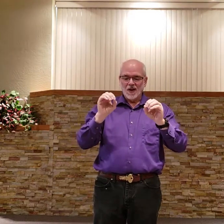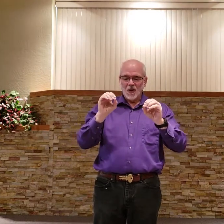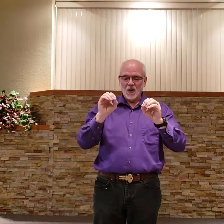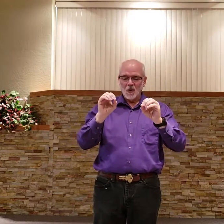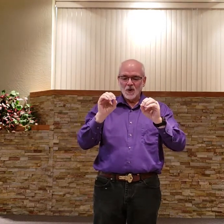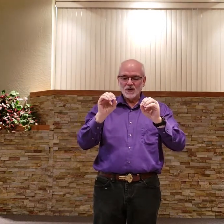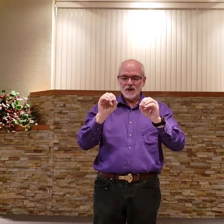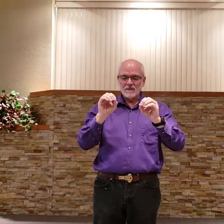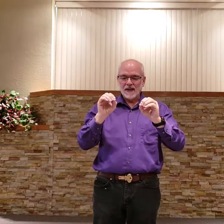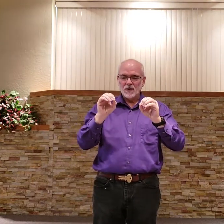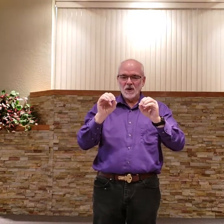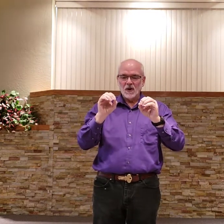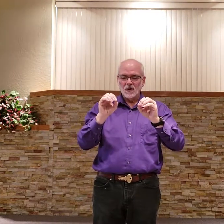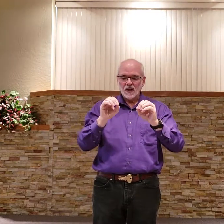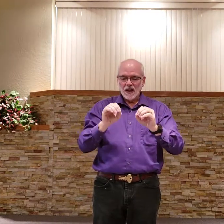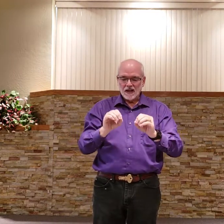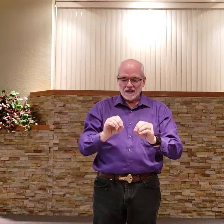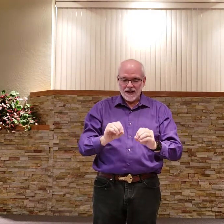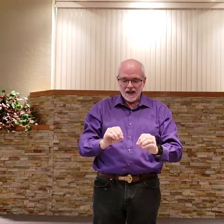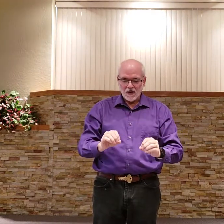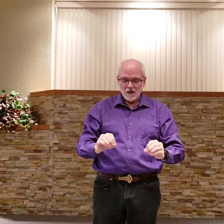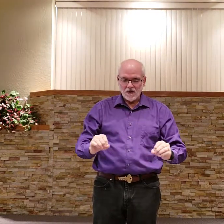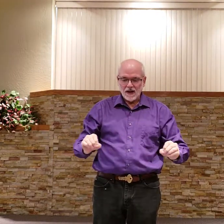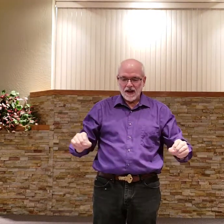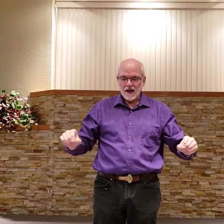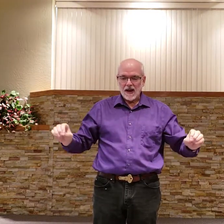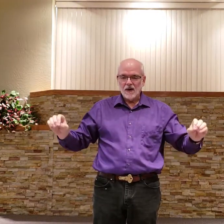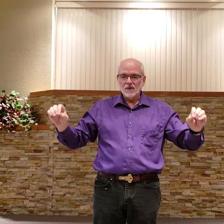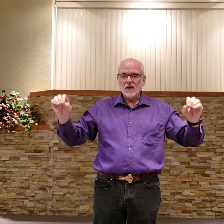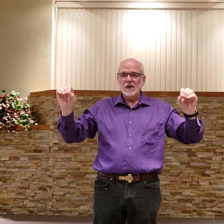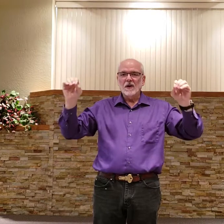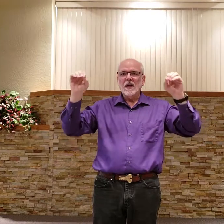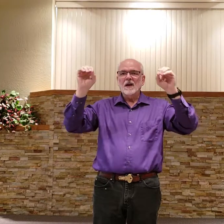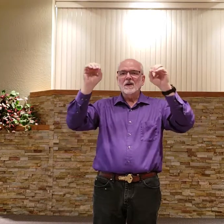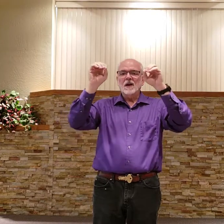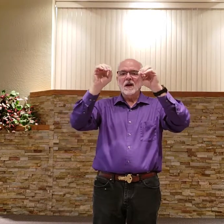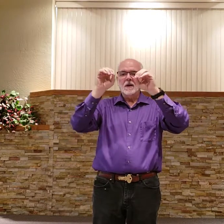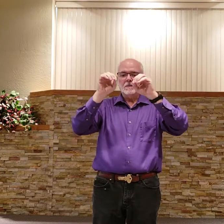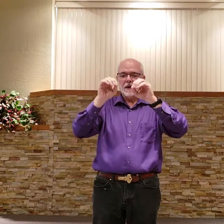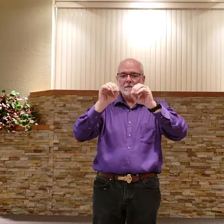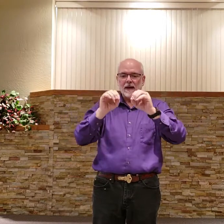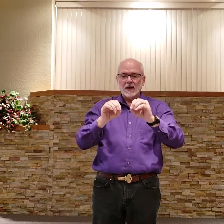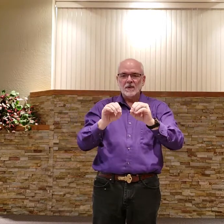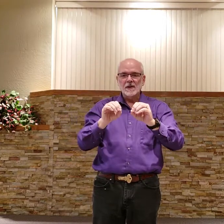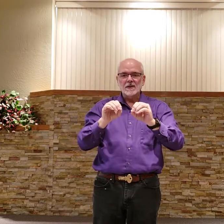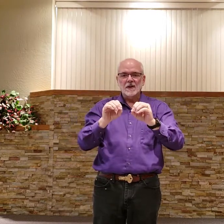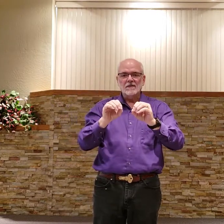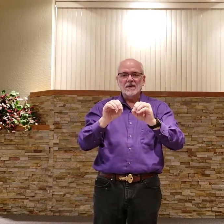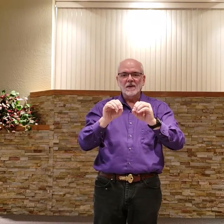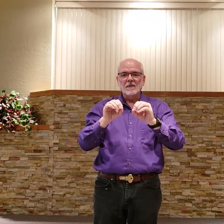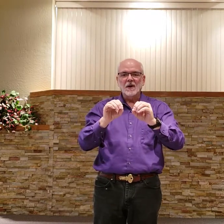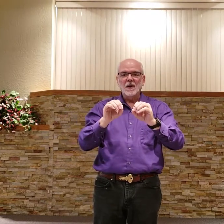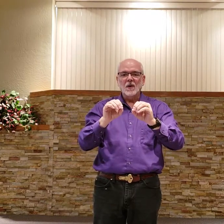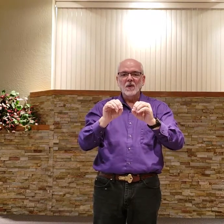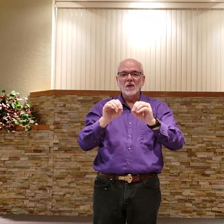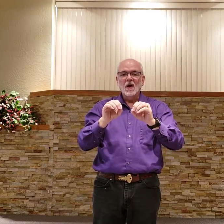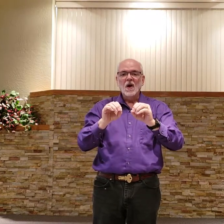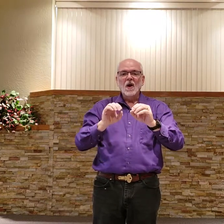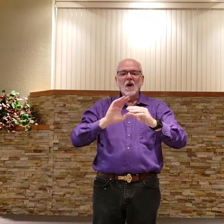O is just make two O's. Down, out, around, up, and back where you started from. O,